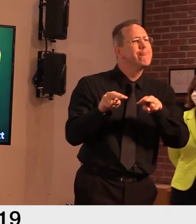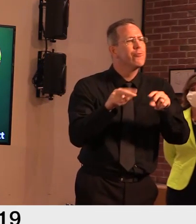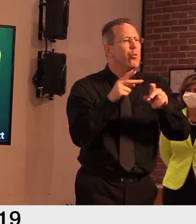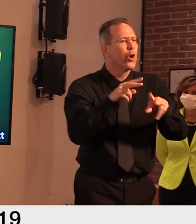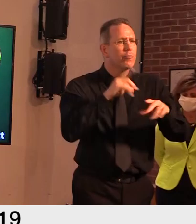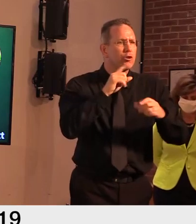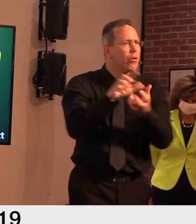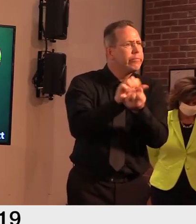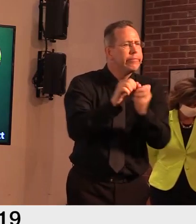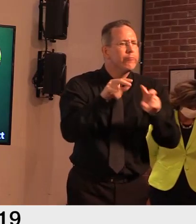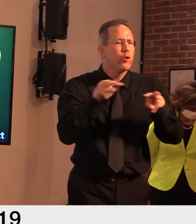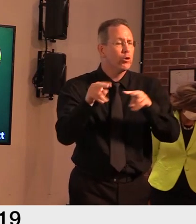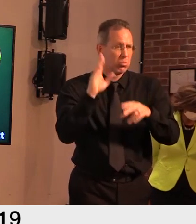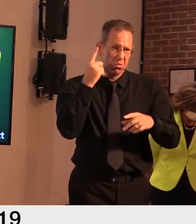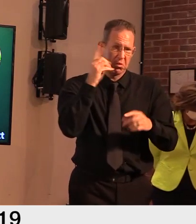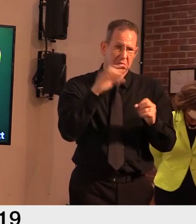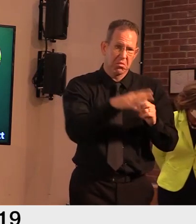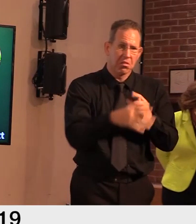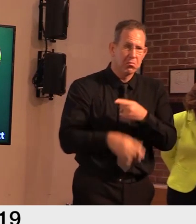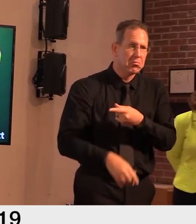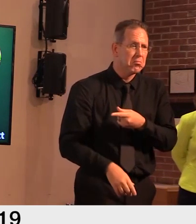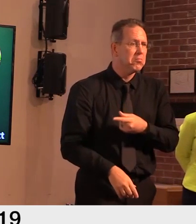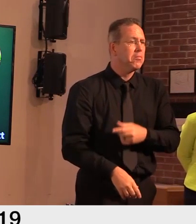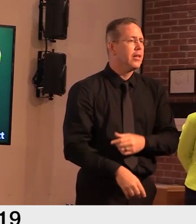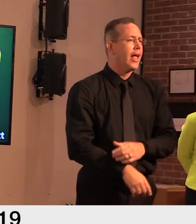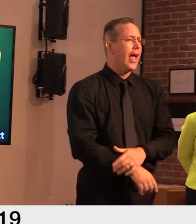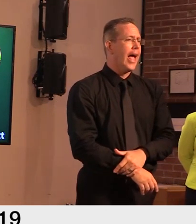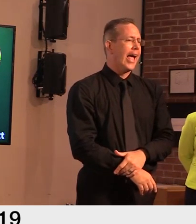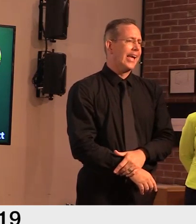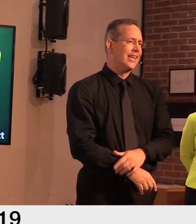Well, I think what we've seen, certainly in the case